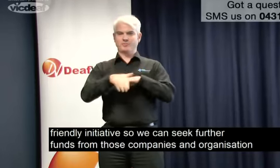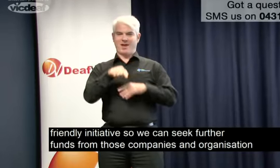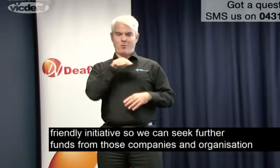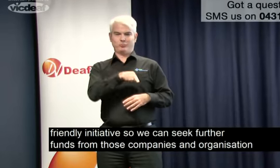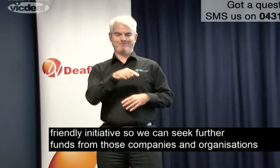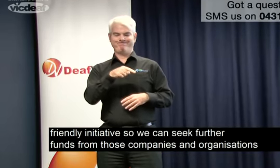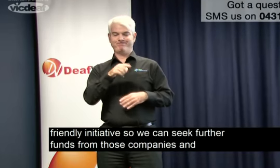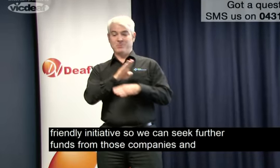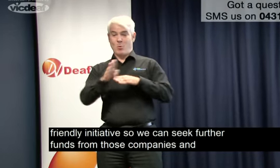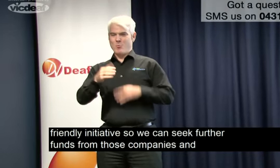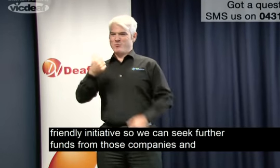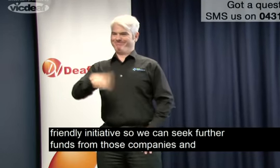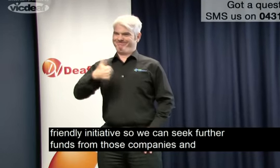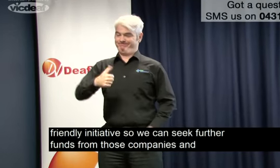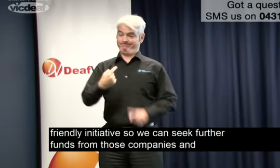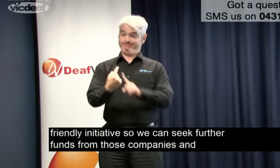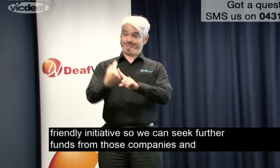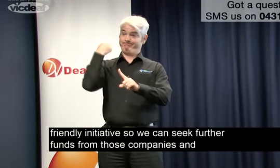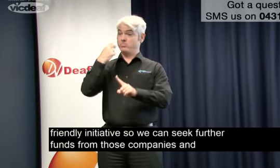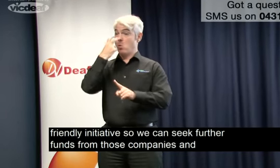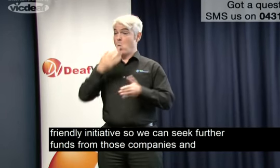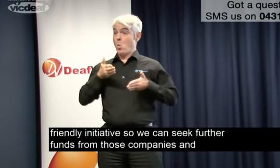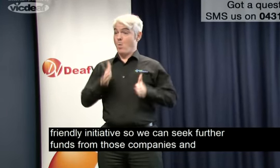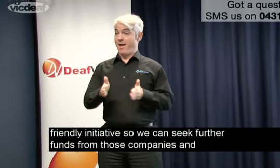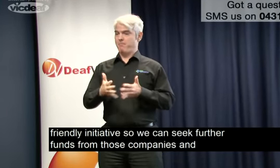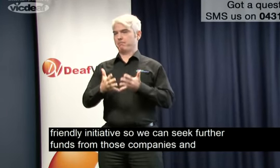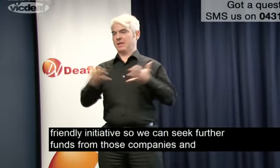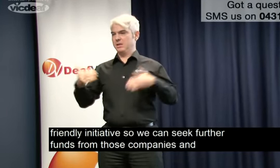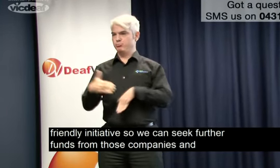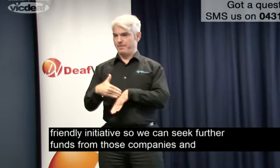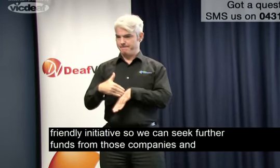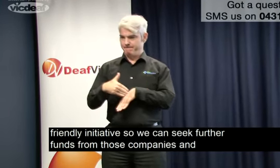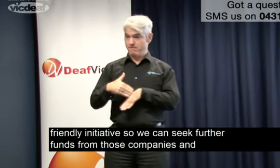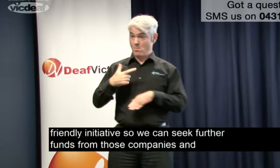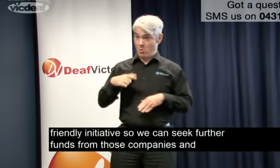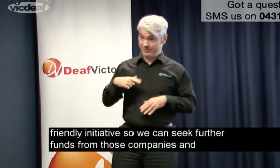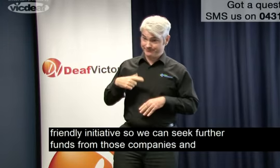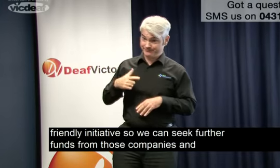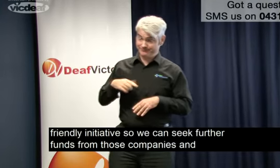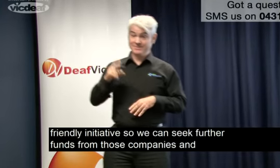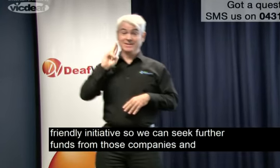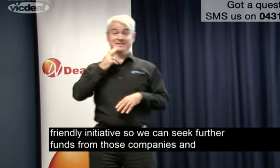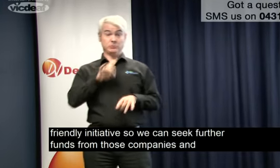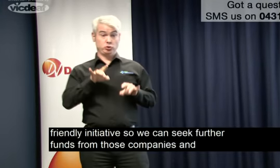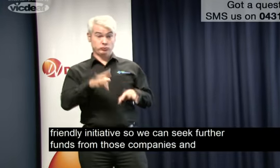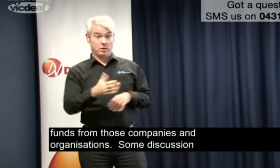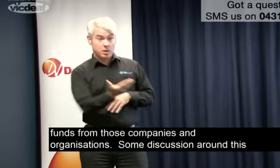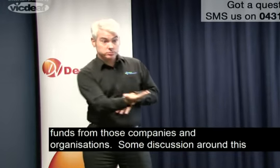One recent board discussion occurred around this was that previously with the old way it was a major issue, and the reason being was that